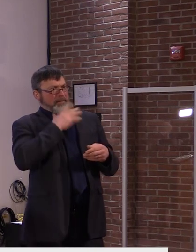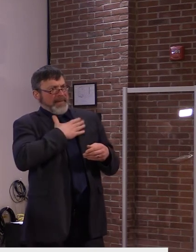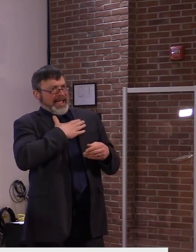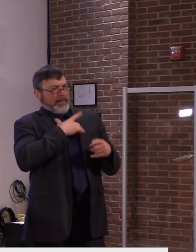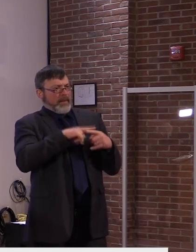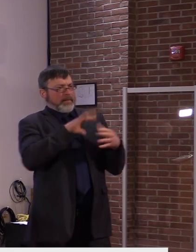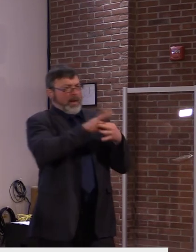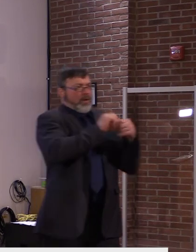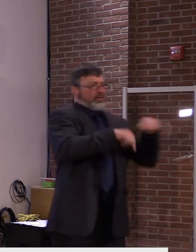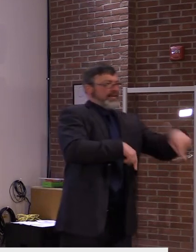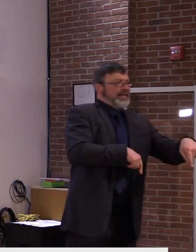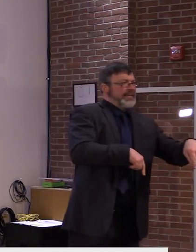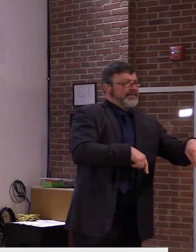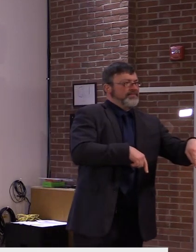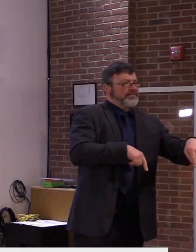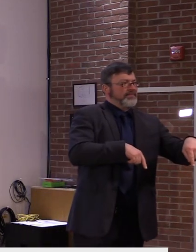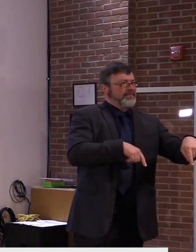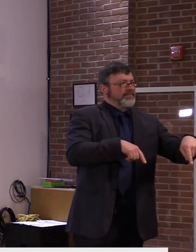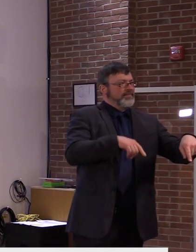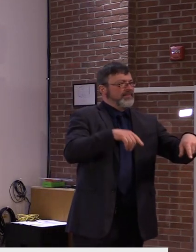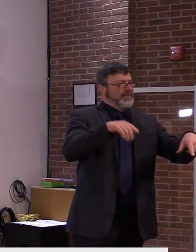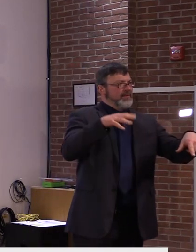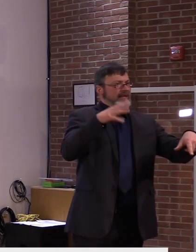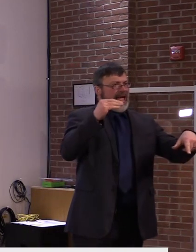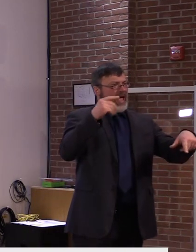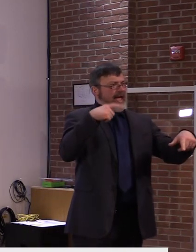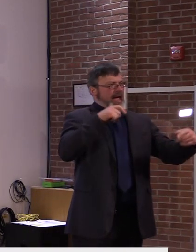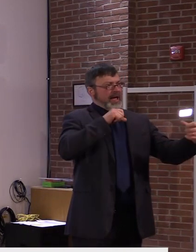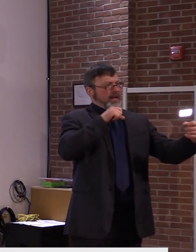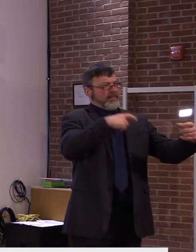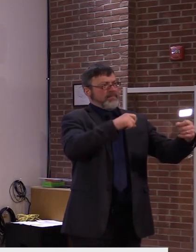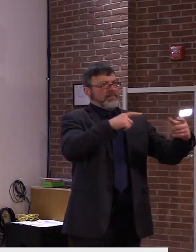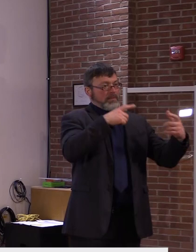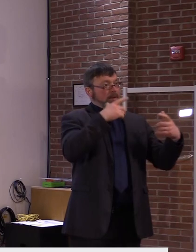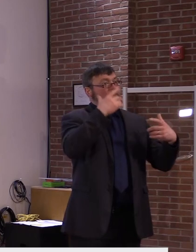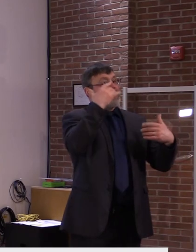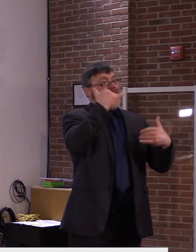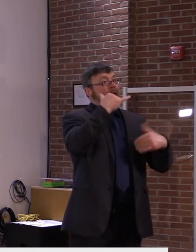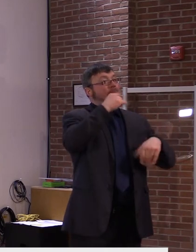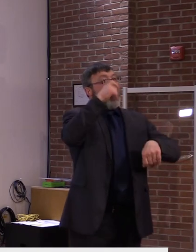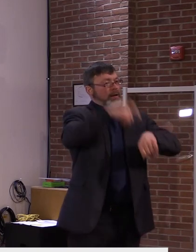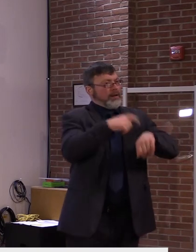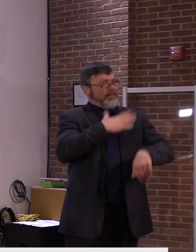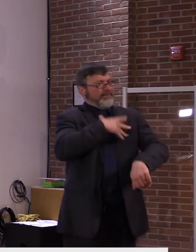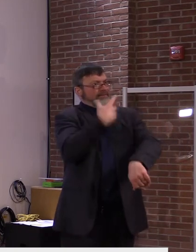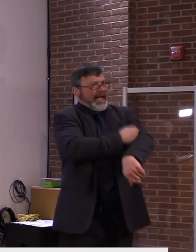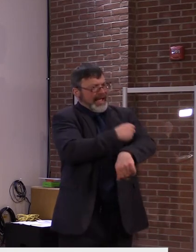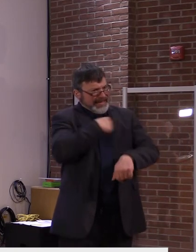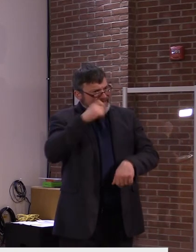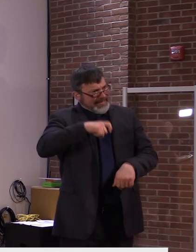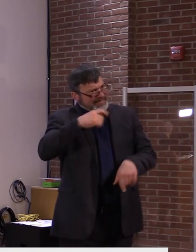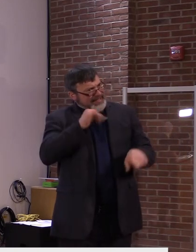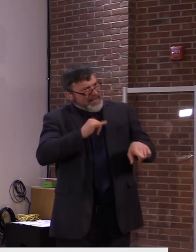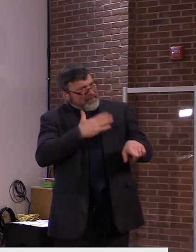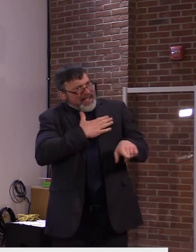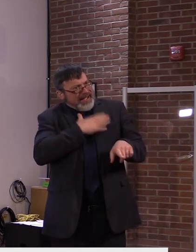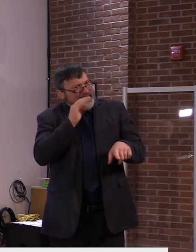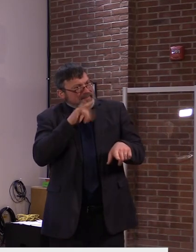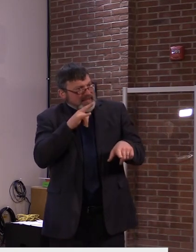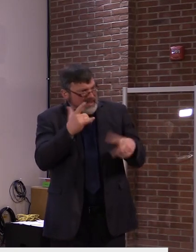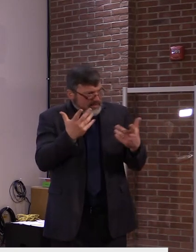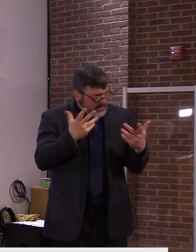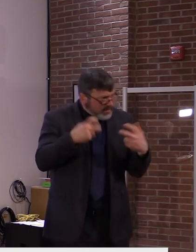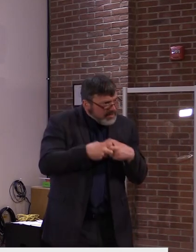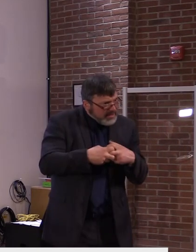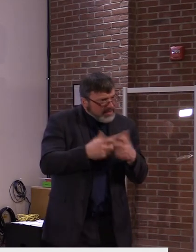used for the neighbor? Yeah, he's either going to have to, because that does, the email links it